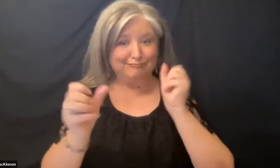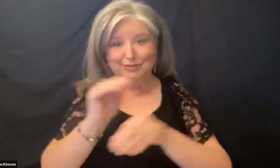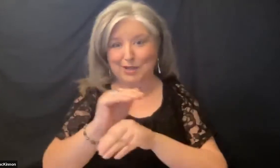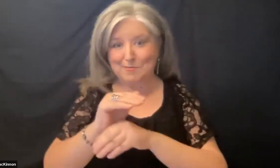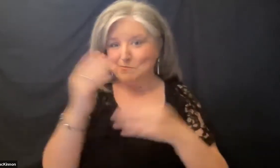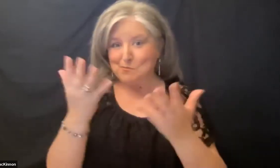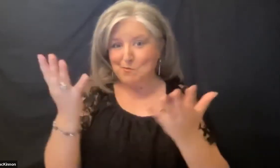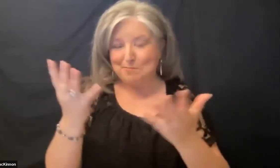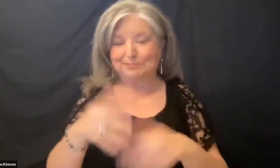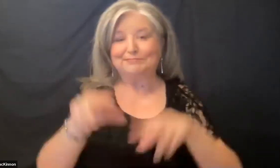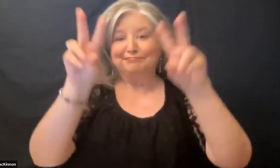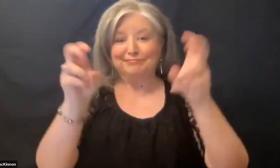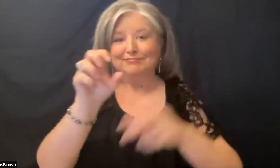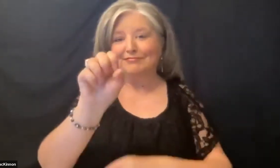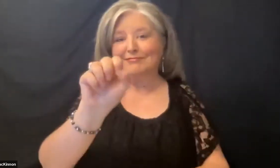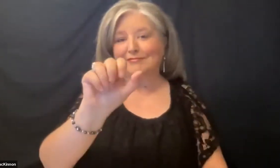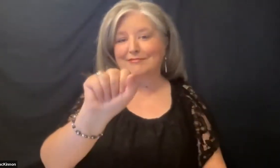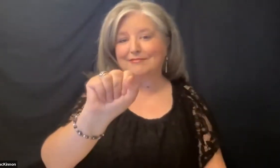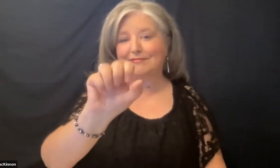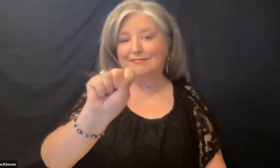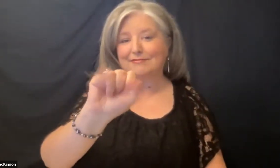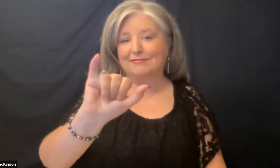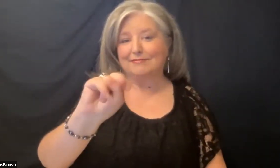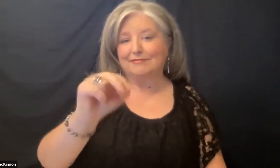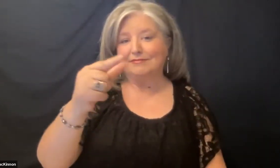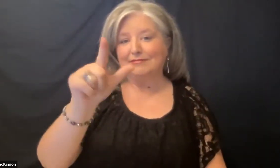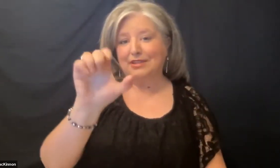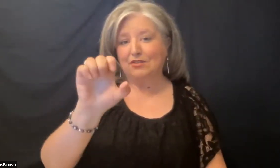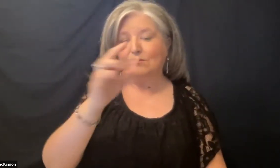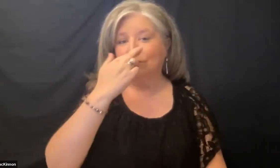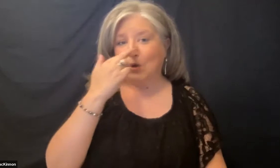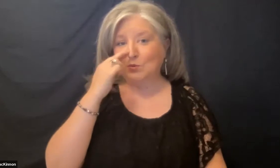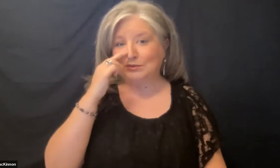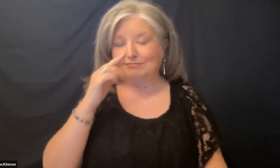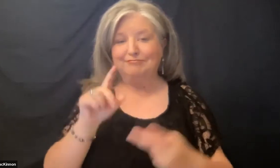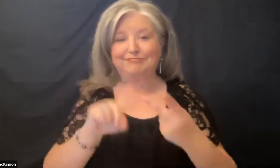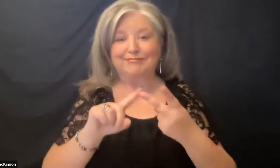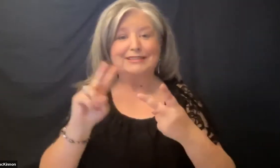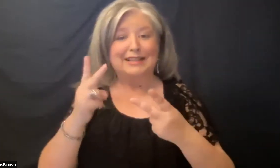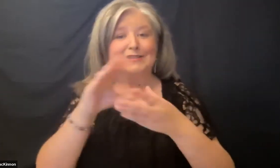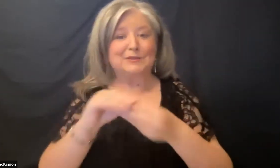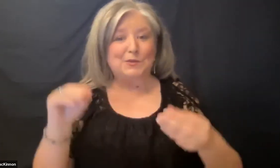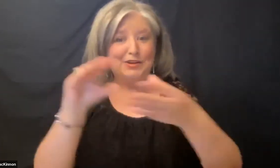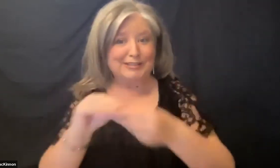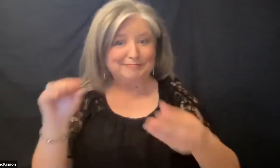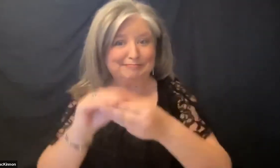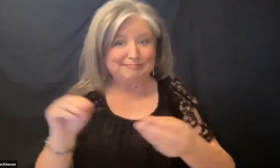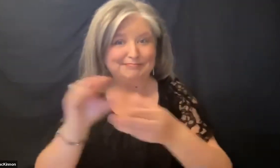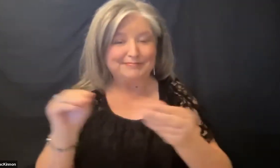She will be performing tonight a poem and a story. The poem is called A Single Rose. And the